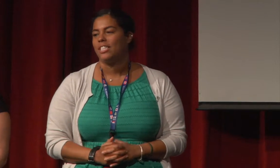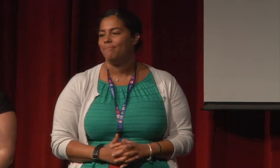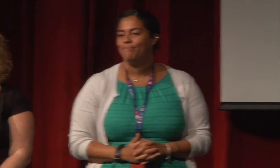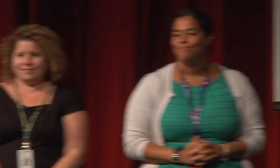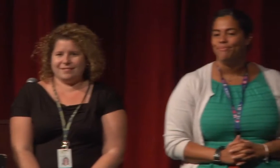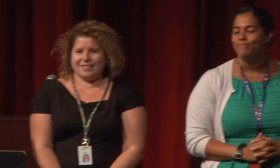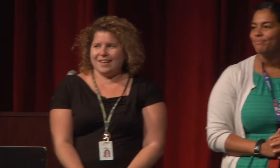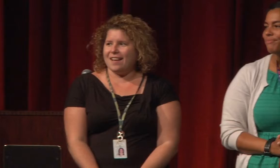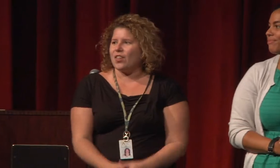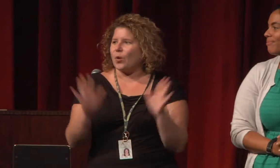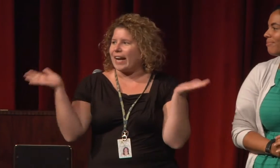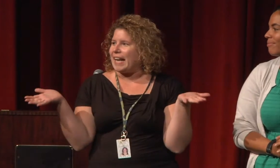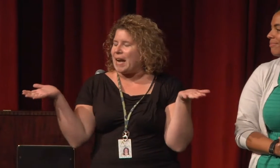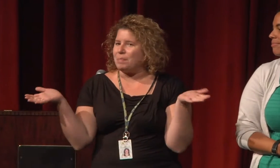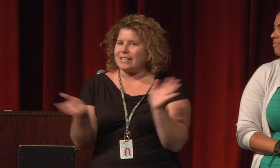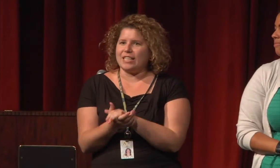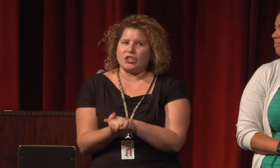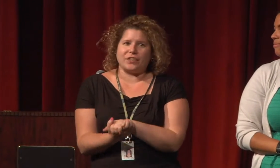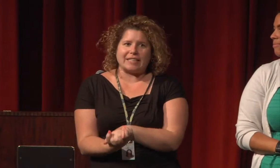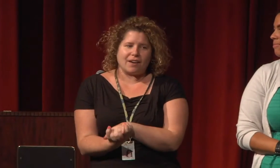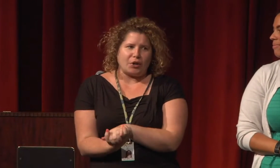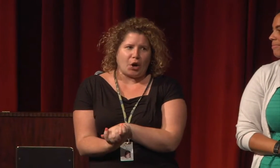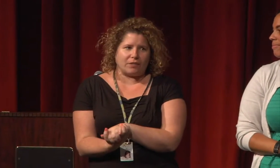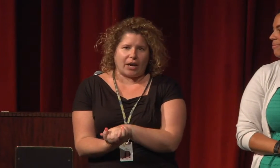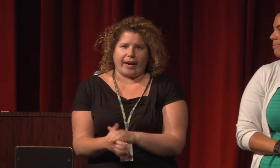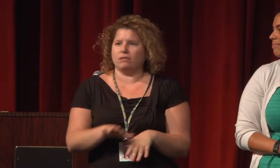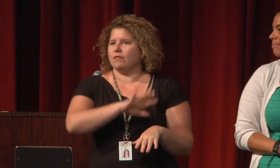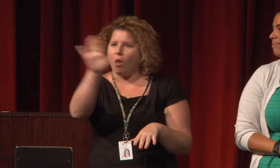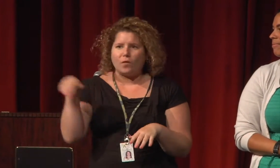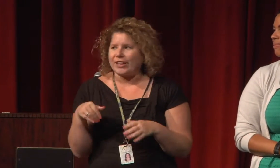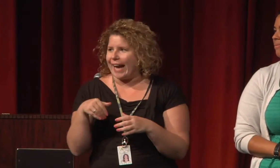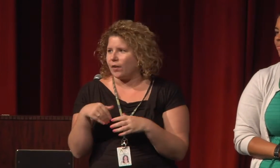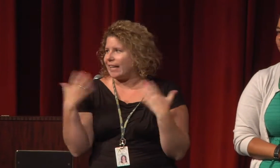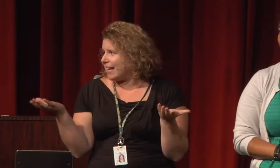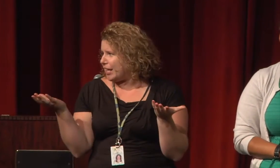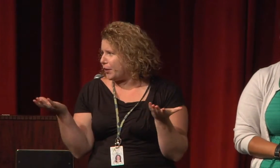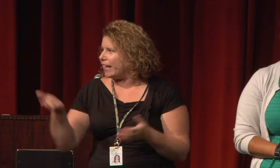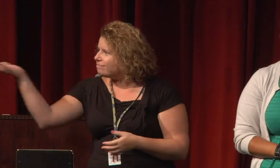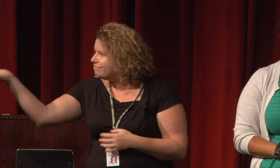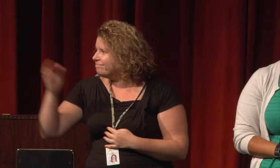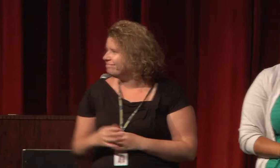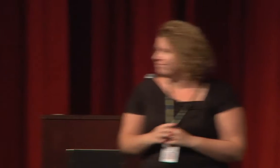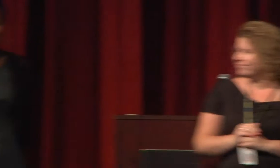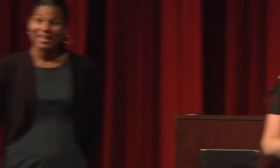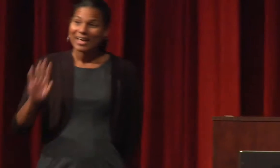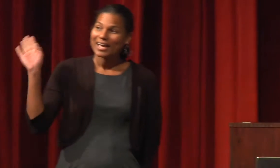Jefferson. Laura Cunningham, the teacher for the deaf and hard of hearing all over the county. Hi,